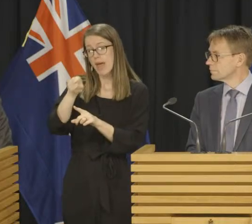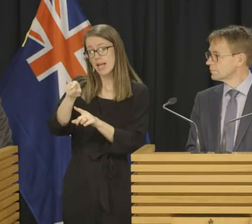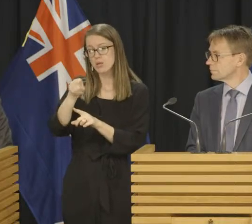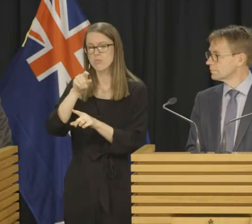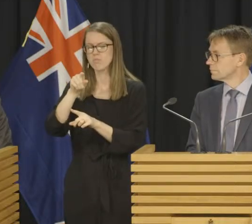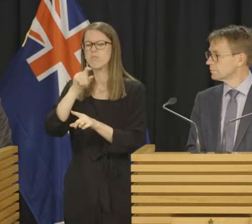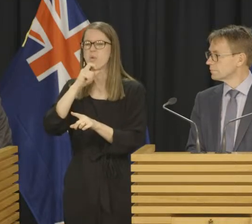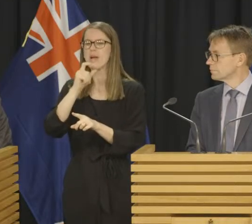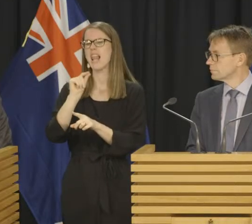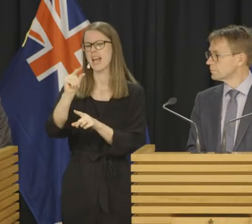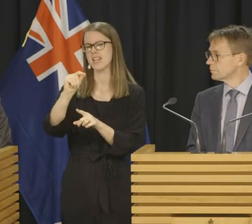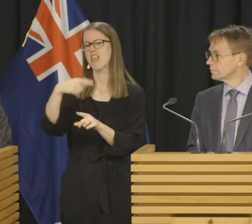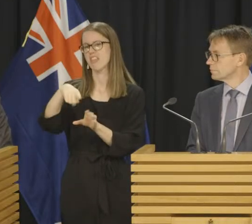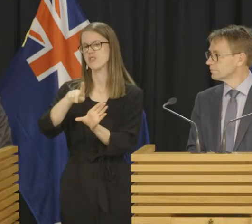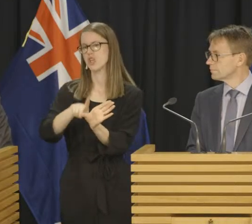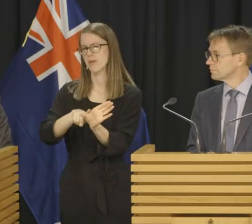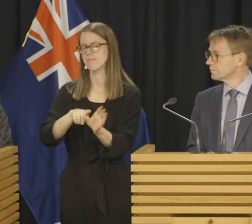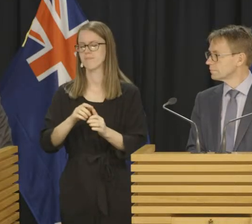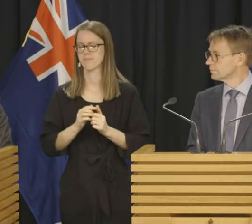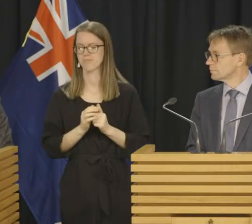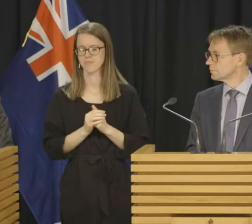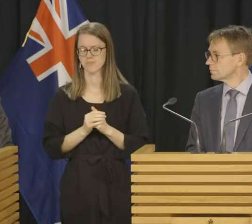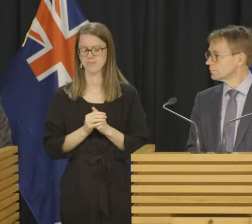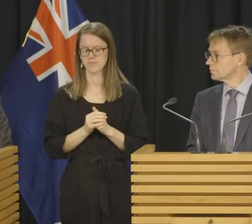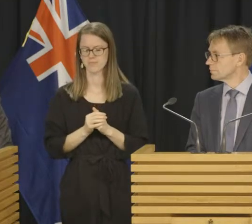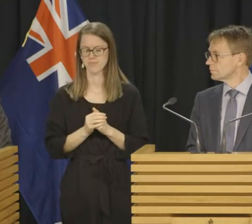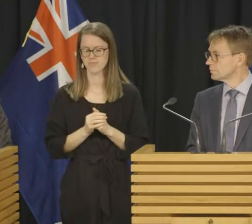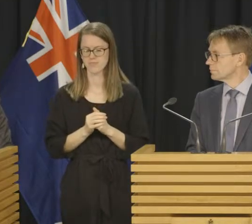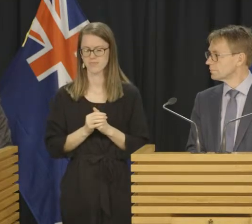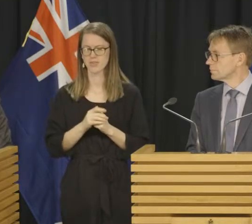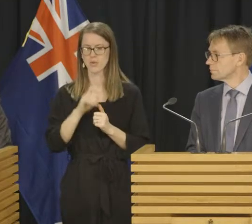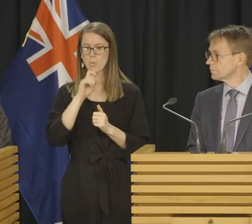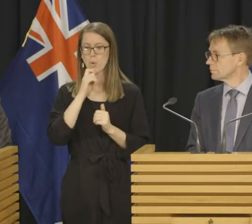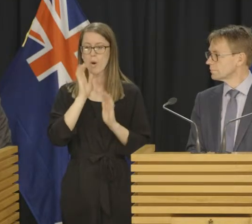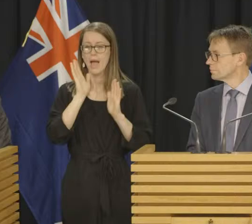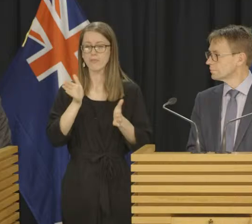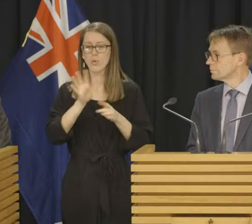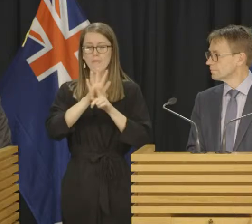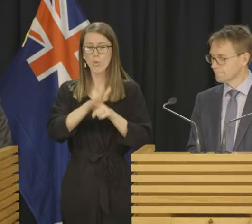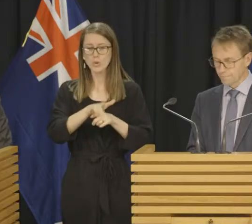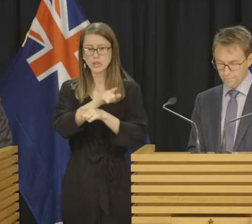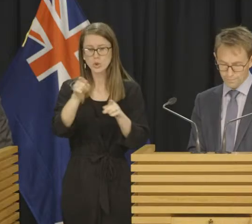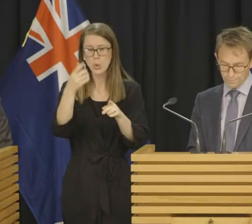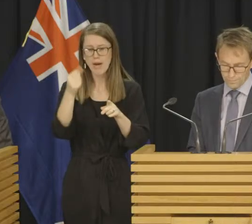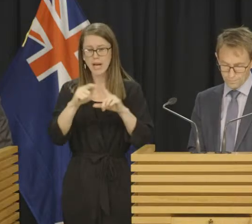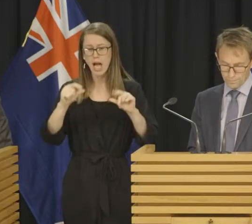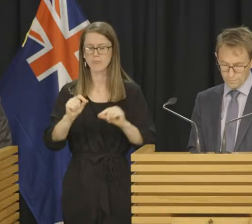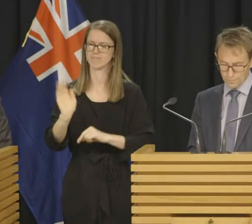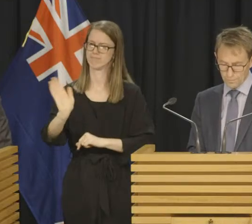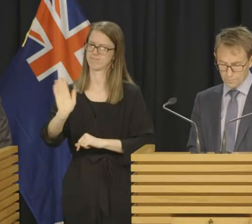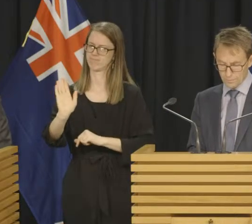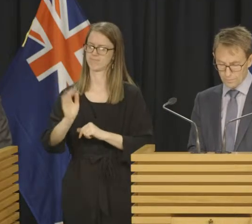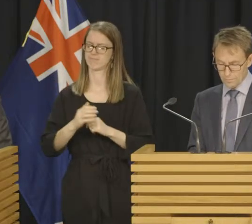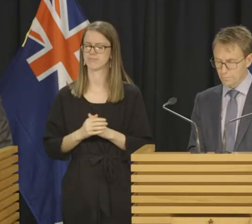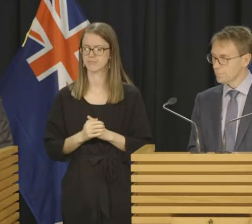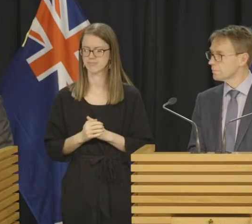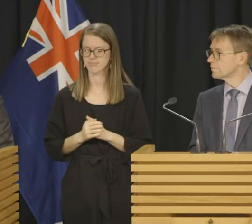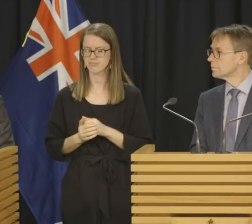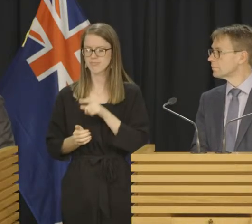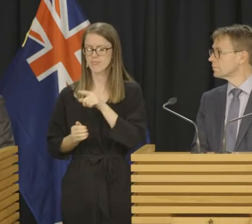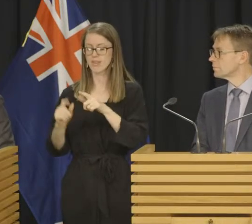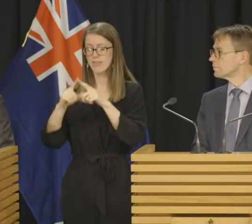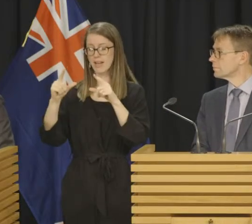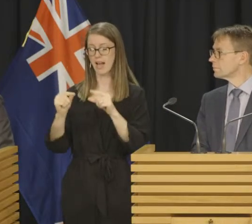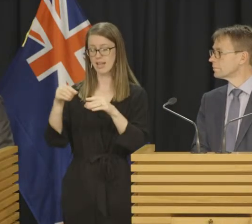later in the year. We do not anticipate that it would be made mandatory. The COVID card won't store